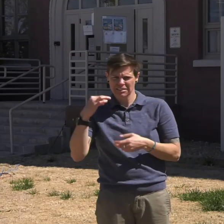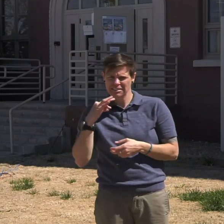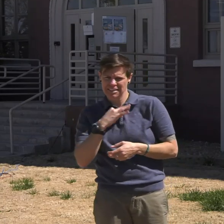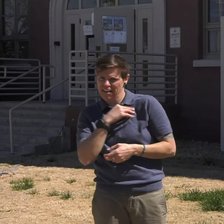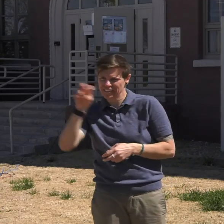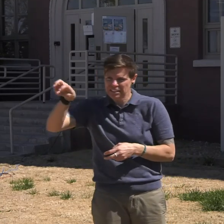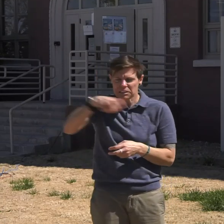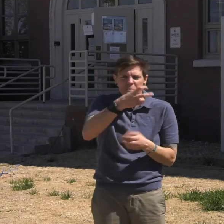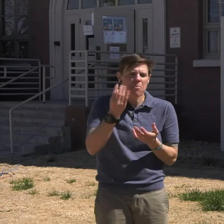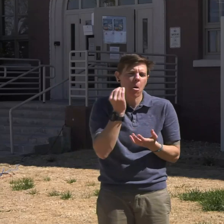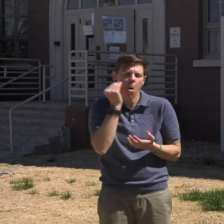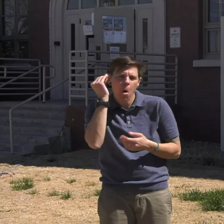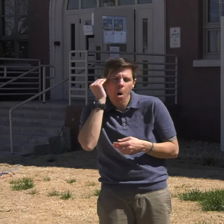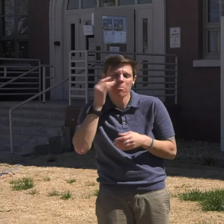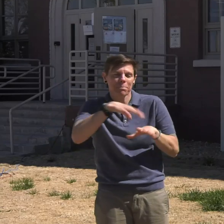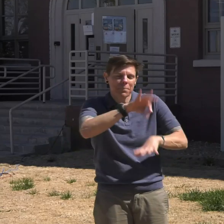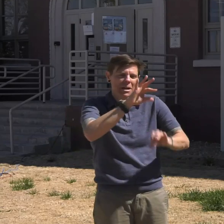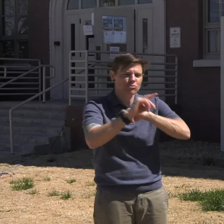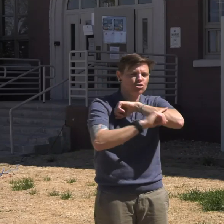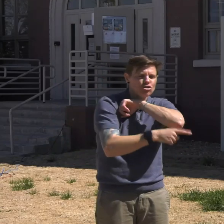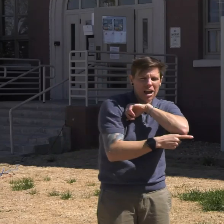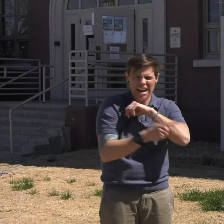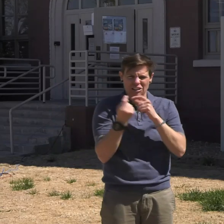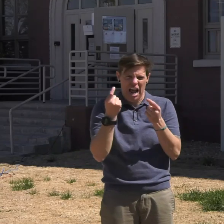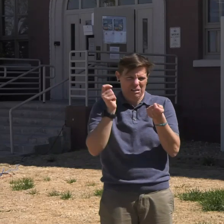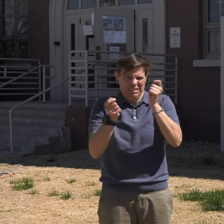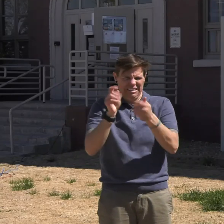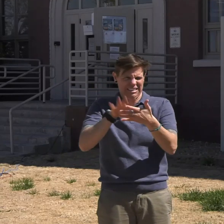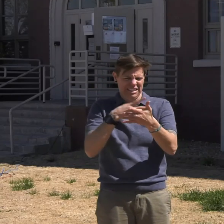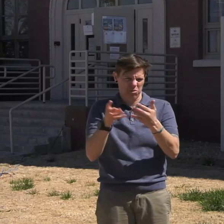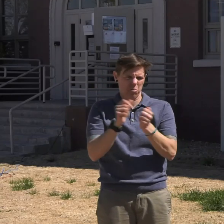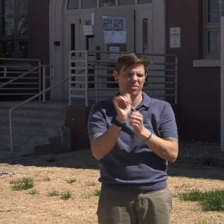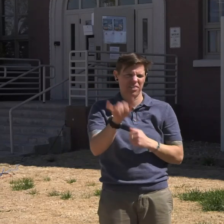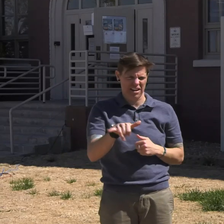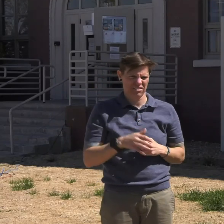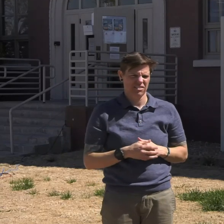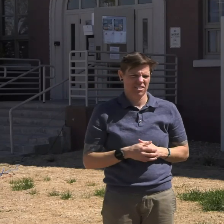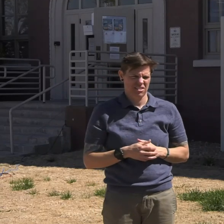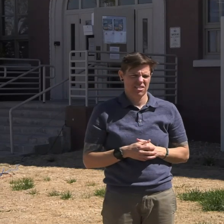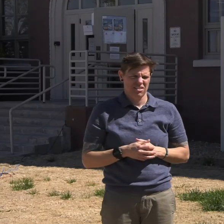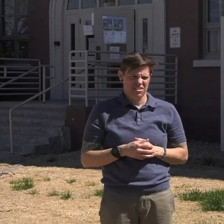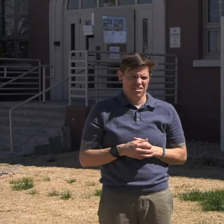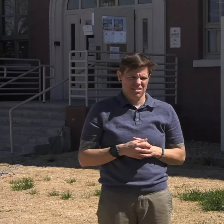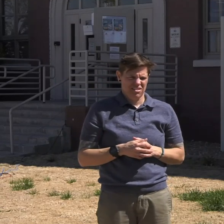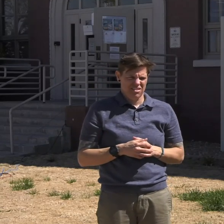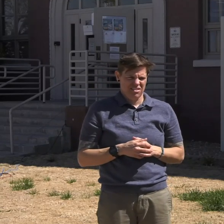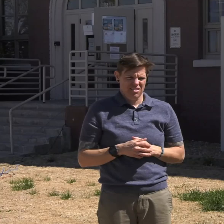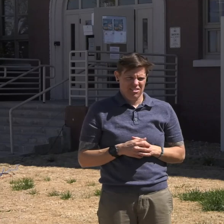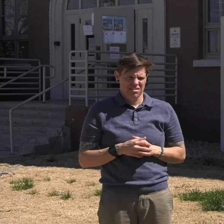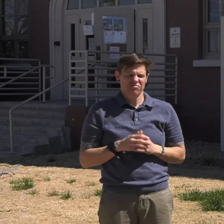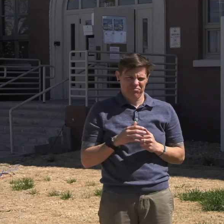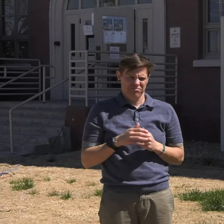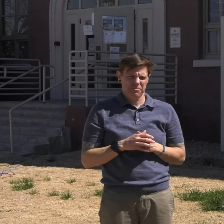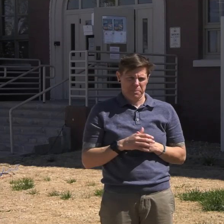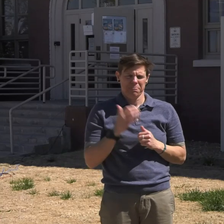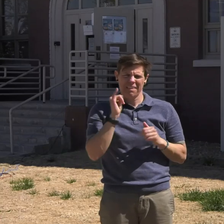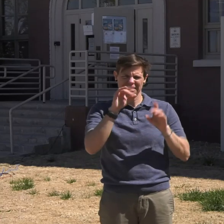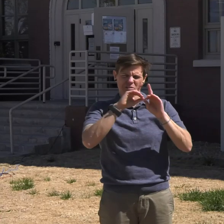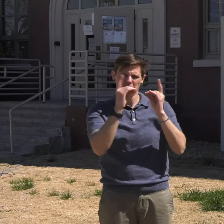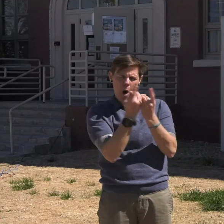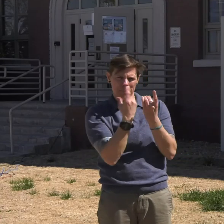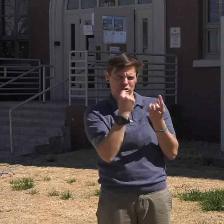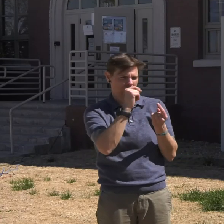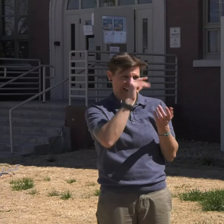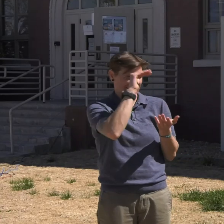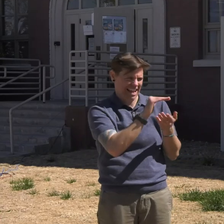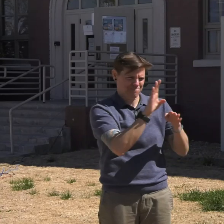there is more trash now at people's houses. So again, our department is continuing to work on this. We also are keeping our convenience centers